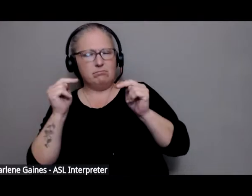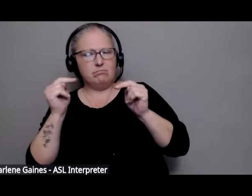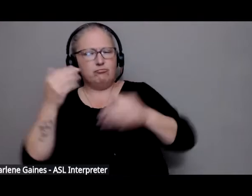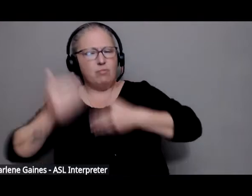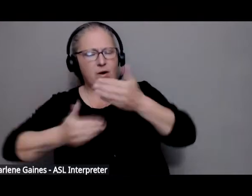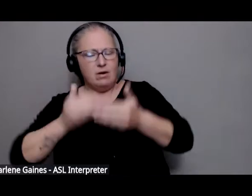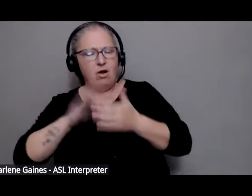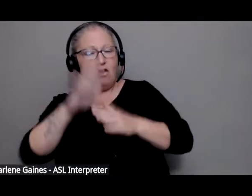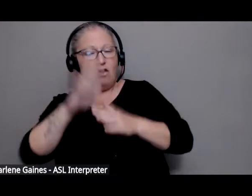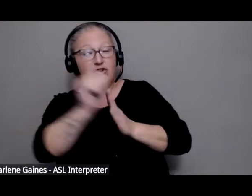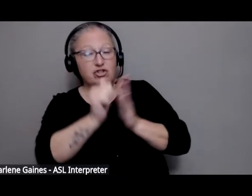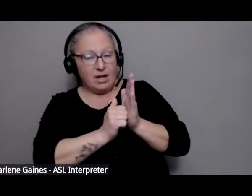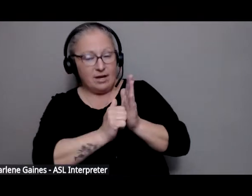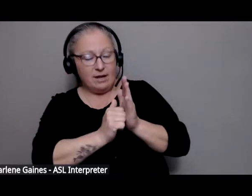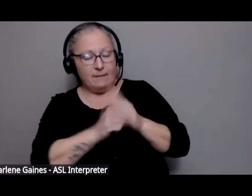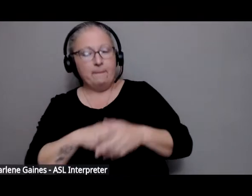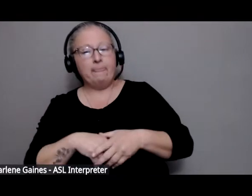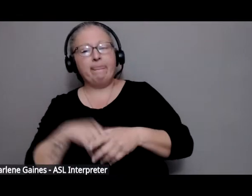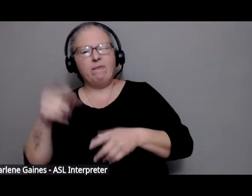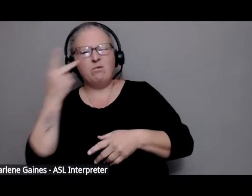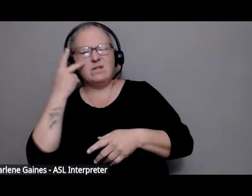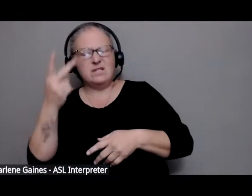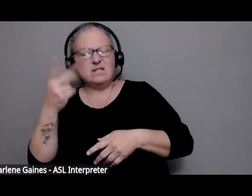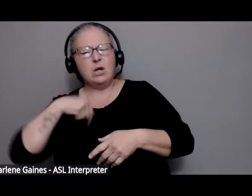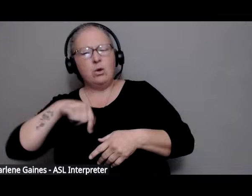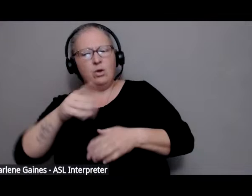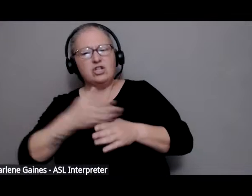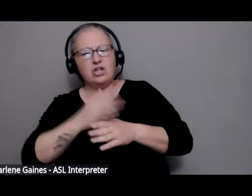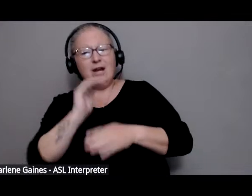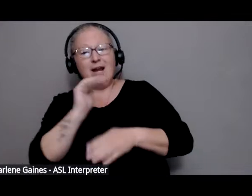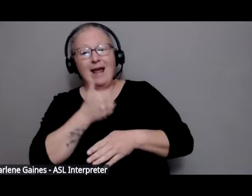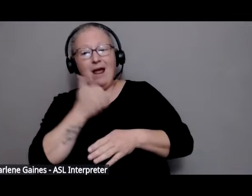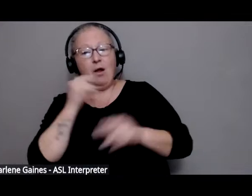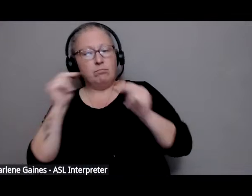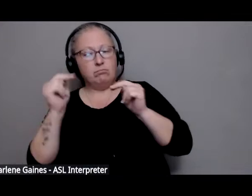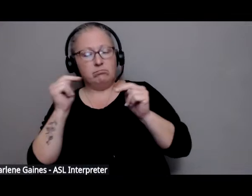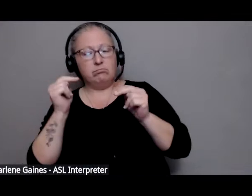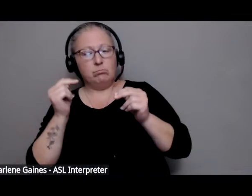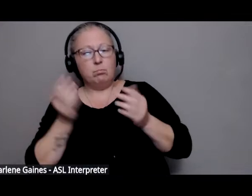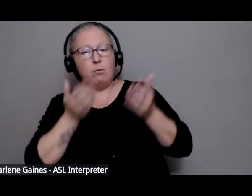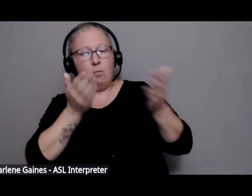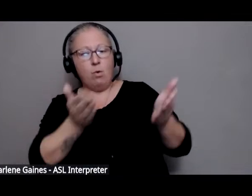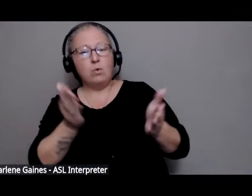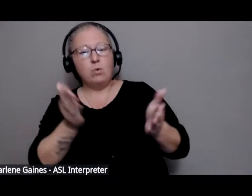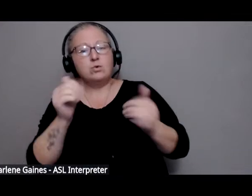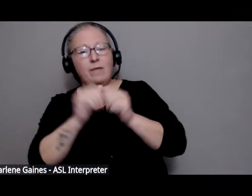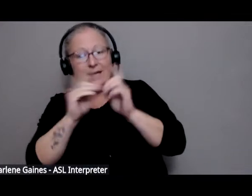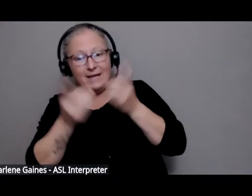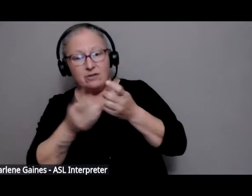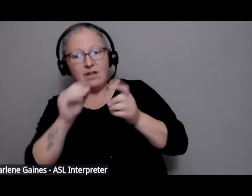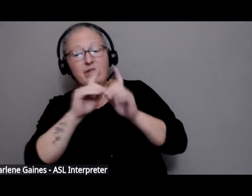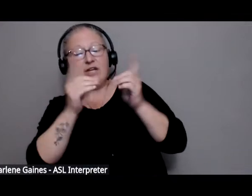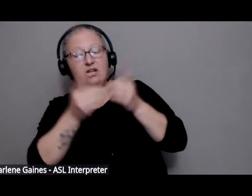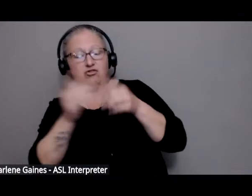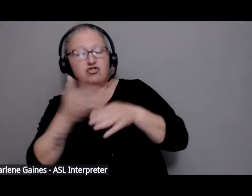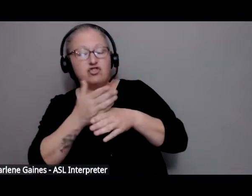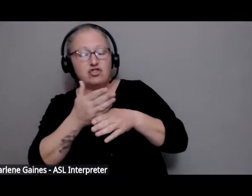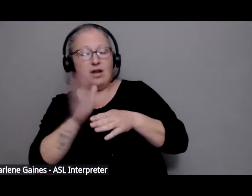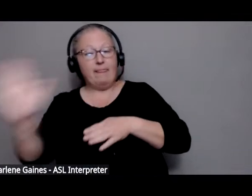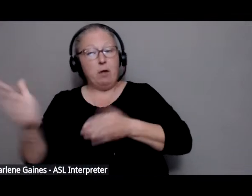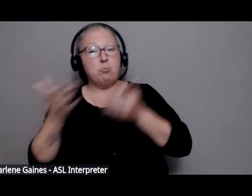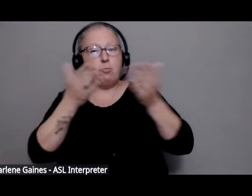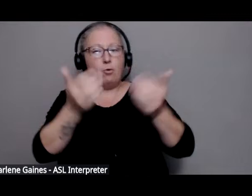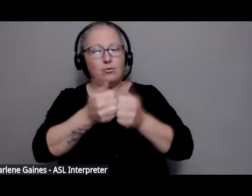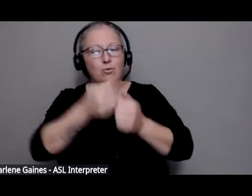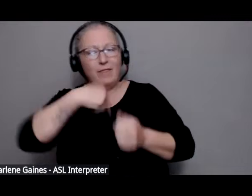your agenda tonight, you'll see that we have shared our collective bargaining proposal with the district, and the district has shared their proposal with